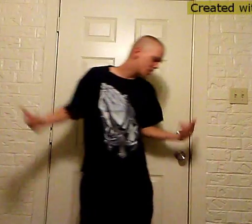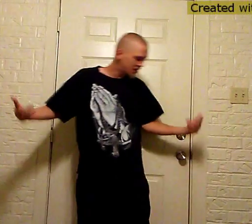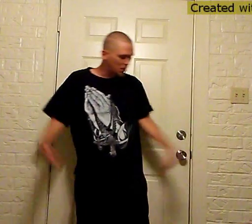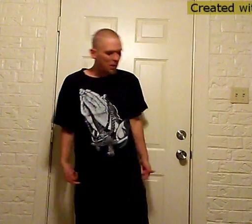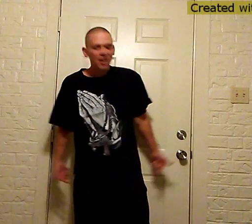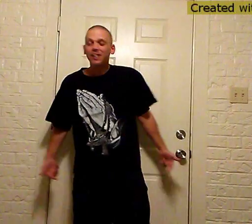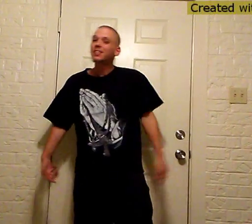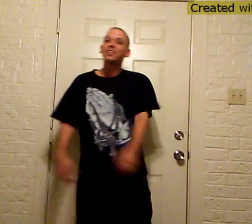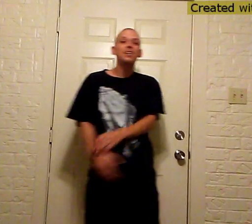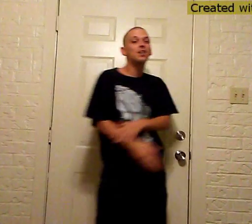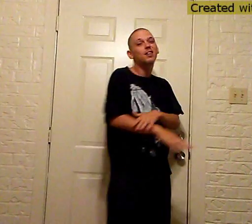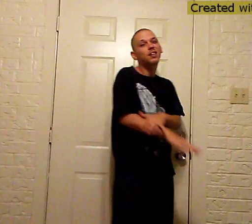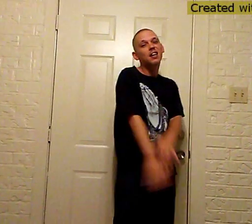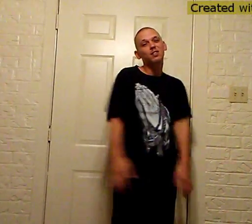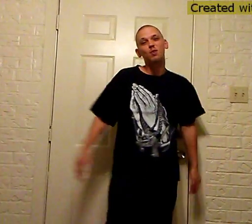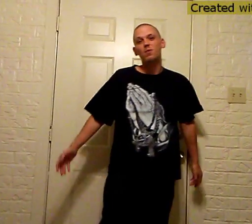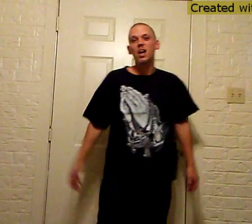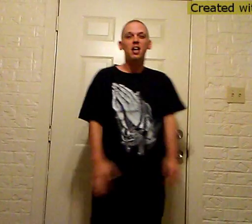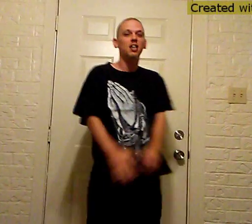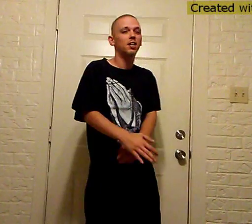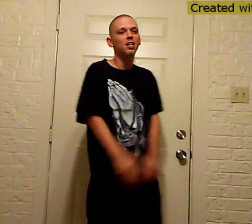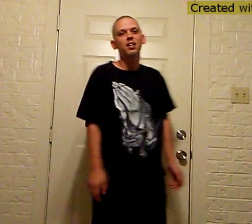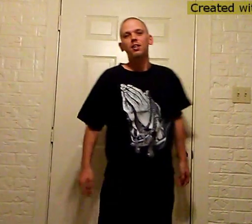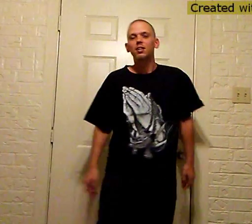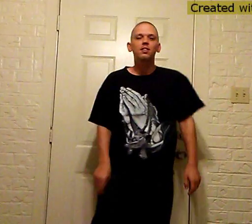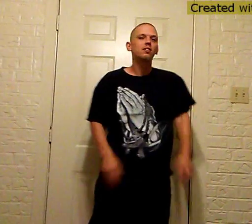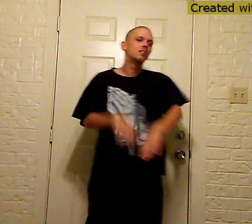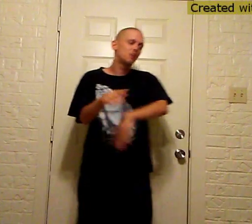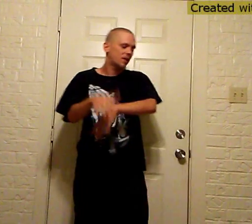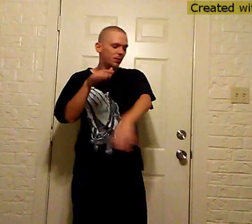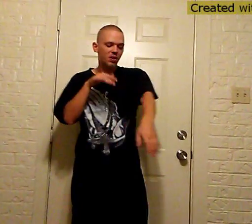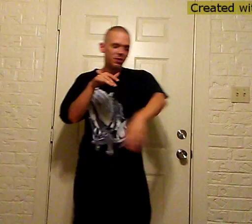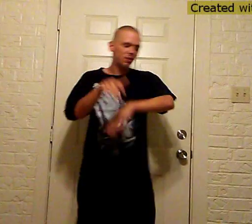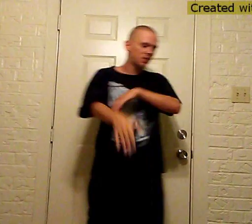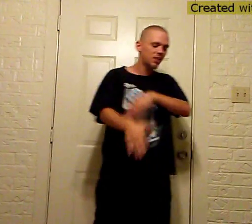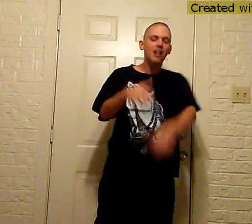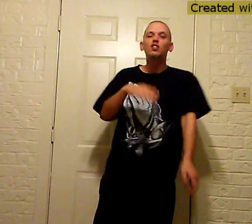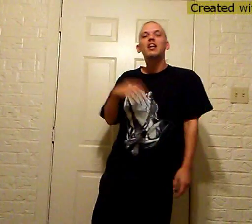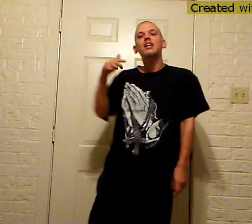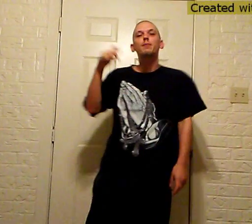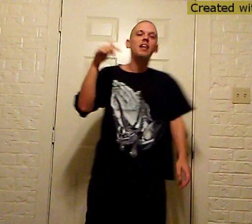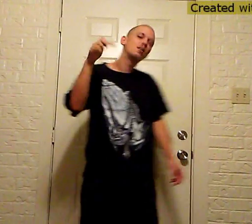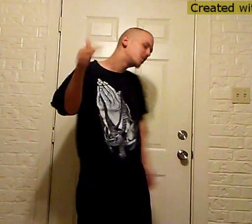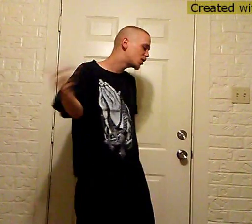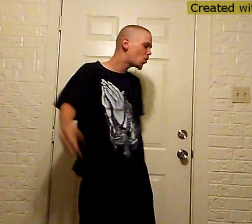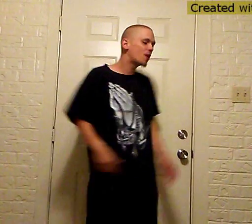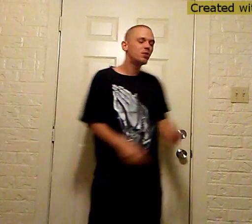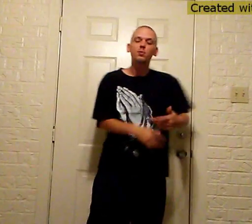my pockets to look like some rockets. And for you to sit there and try to bring me down to the ground with a frown,